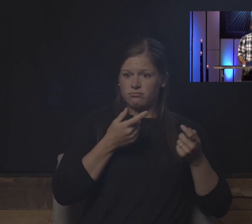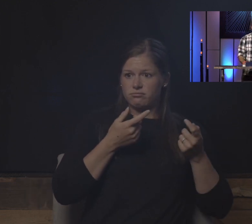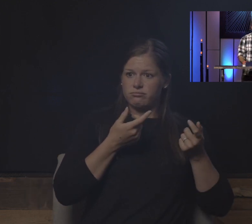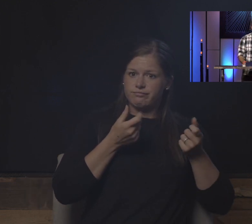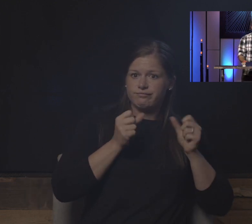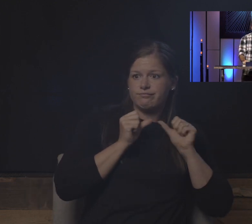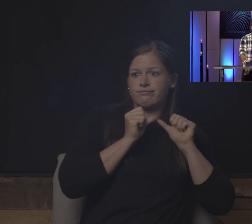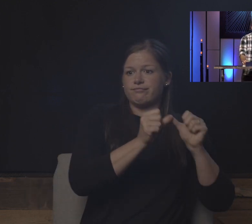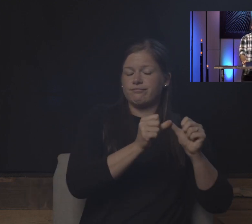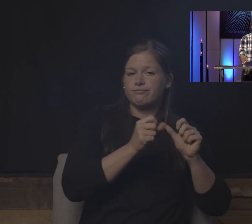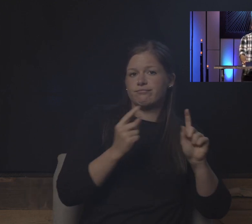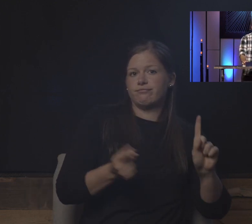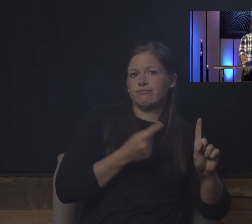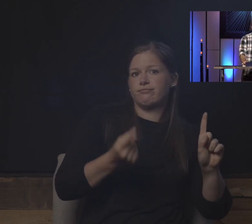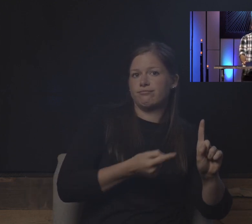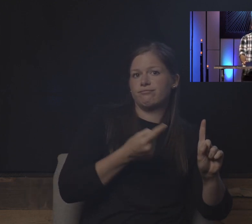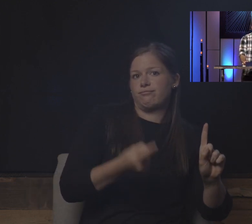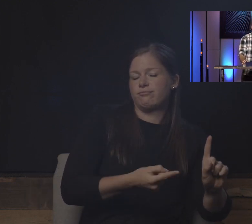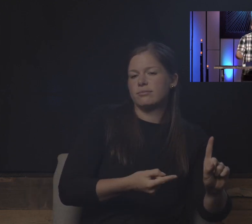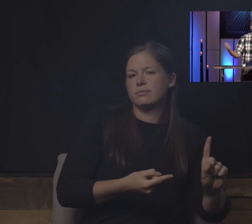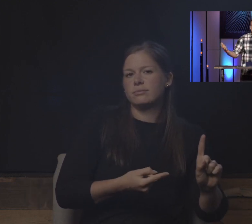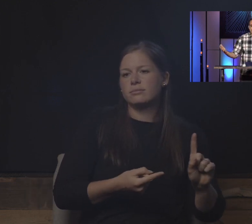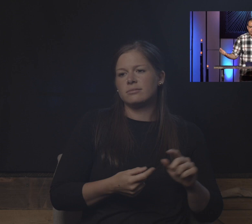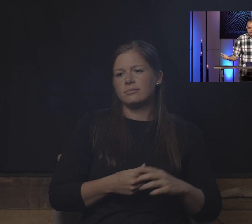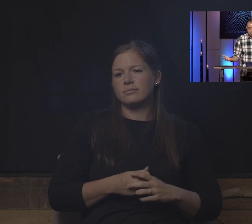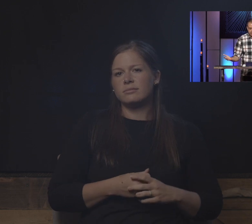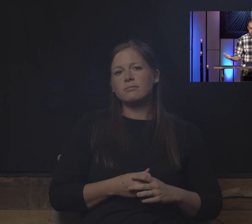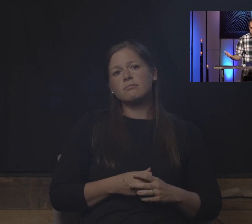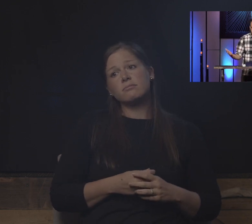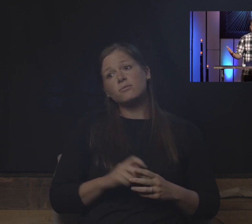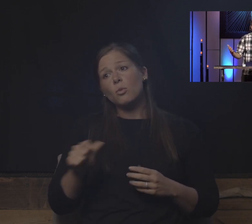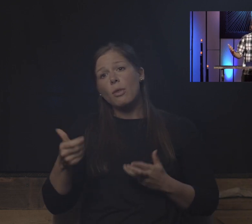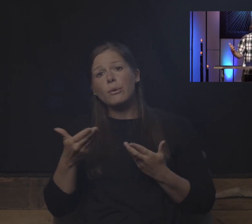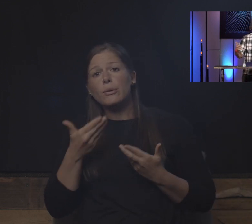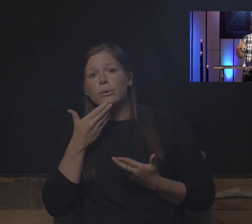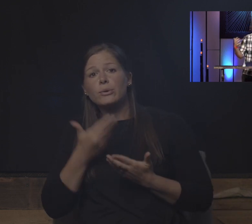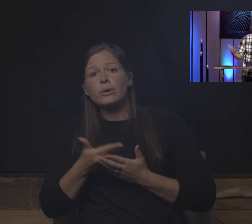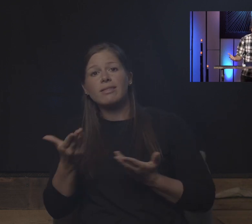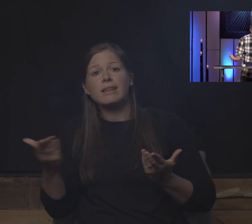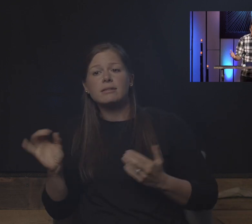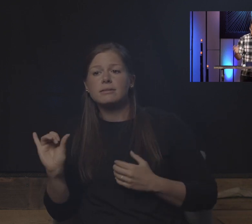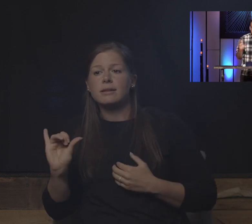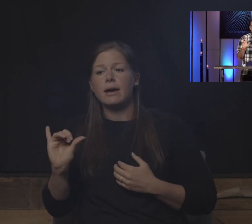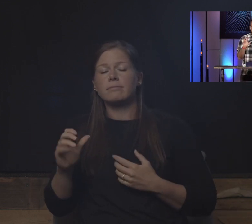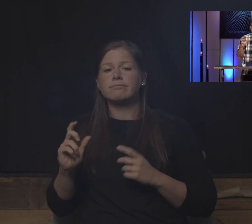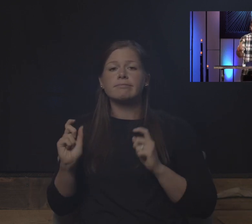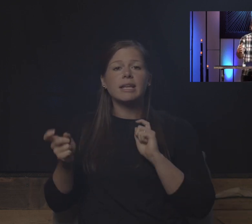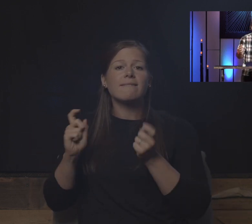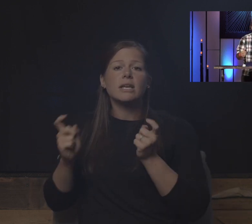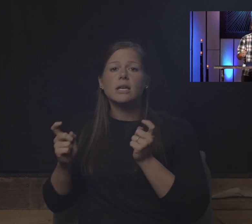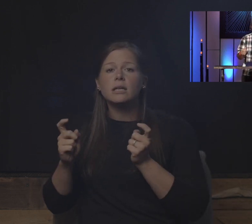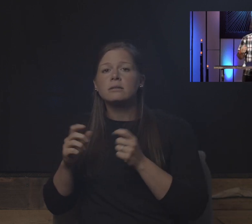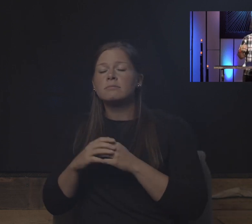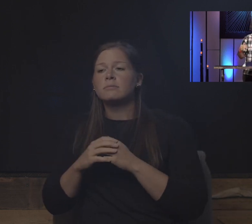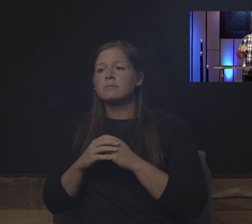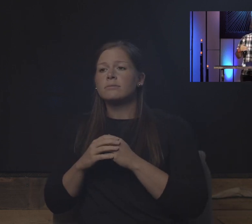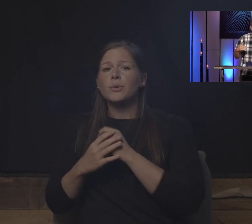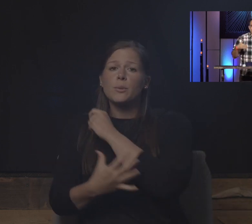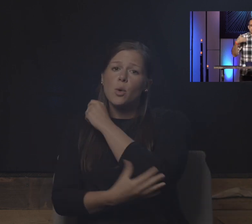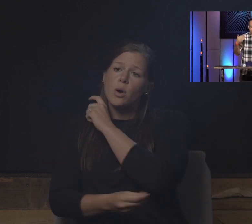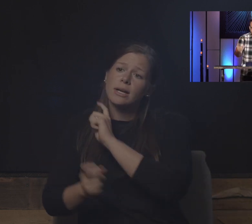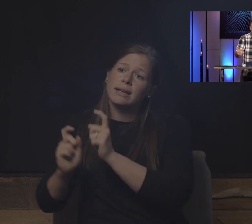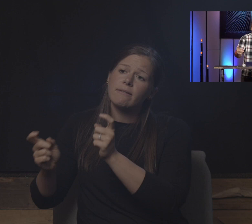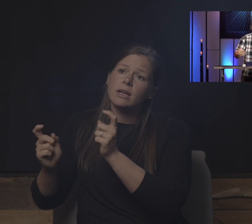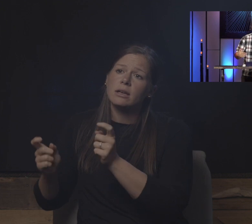desires. Every good thing, even things like charity, doing good for others is done with selfish motive to